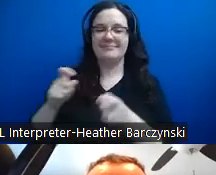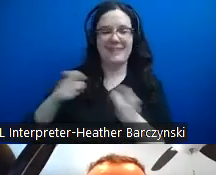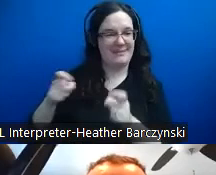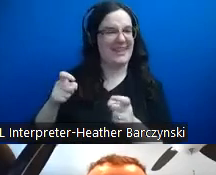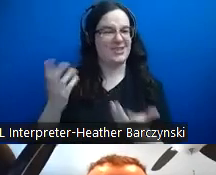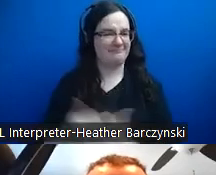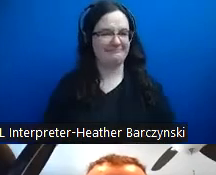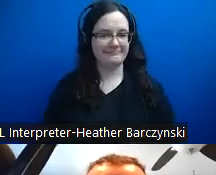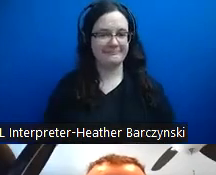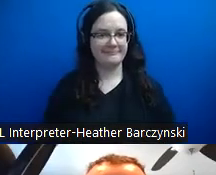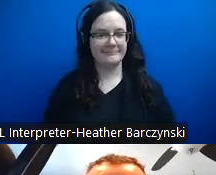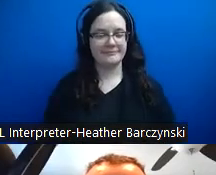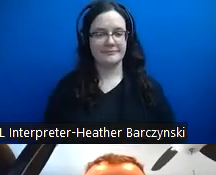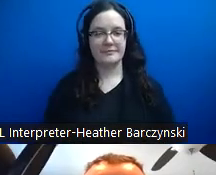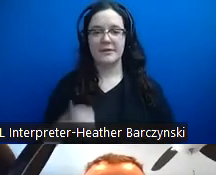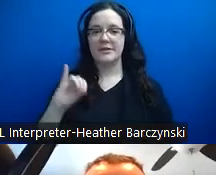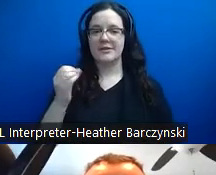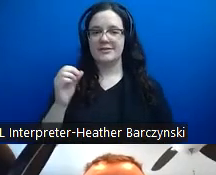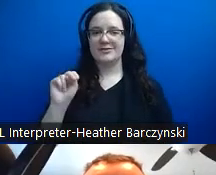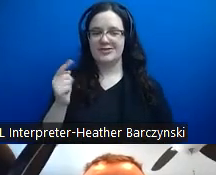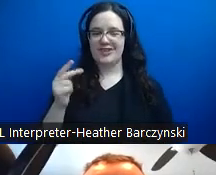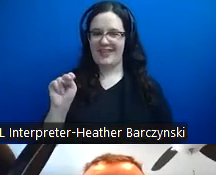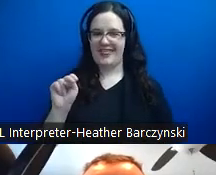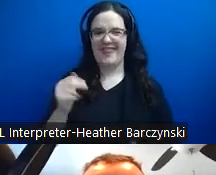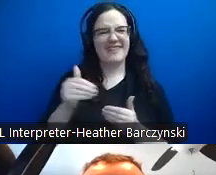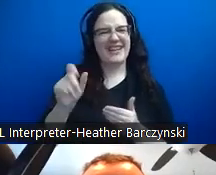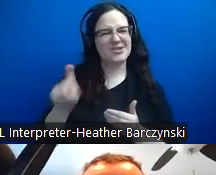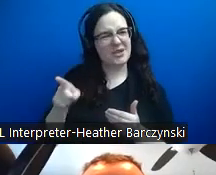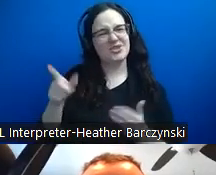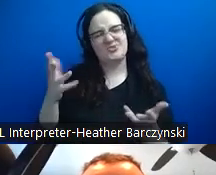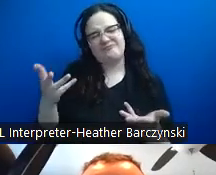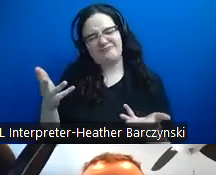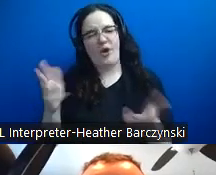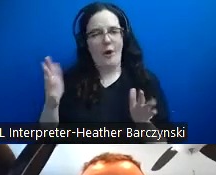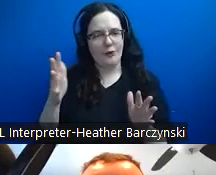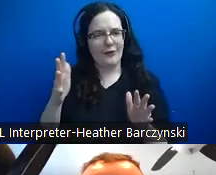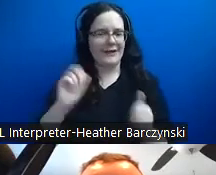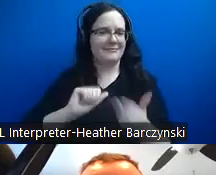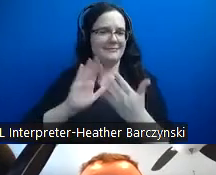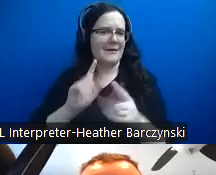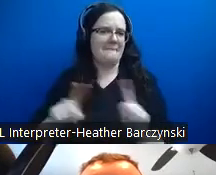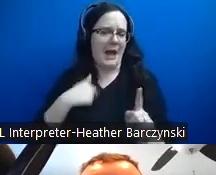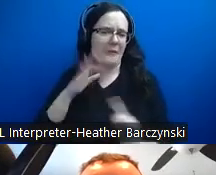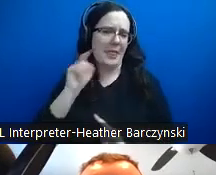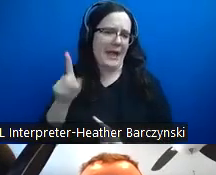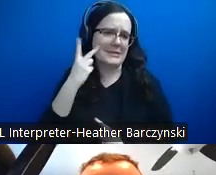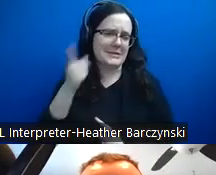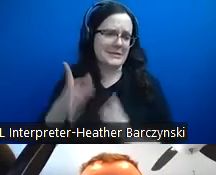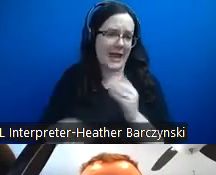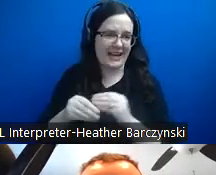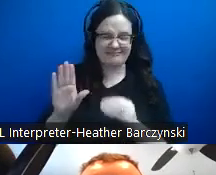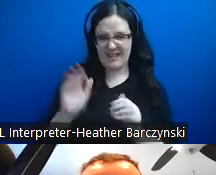And that you answered this next question. I just want to see if there's anything else that you might want to add. How did you notice your behavior was affecting your